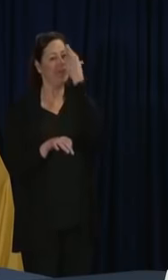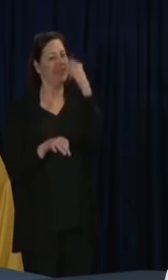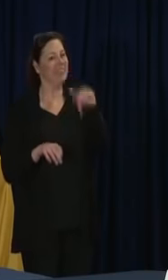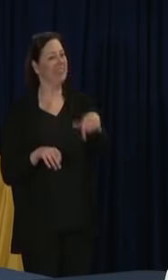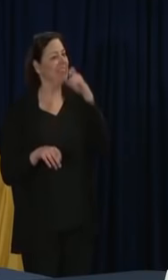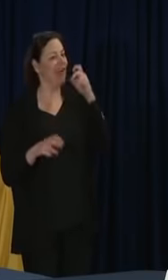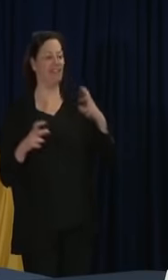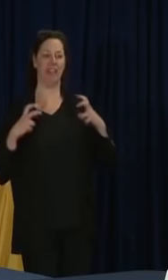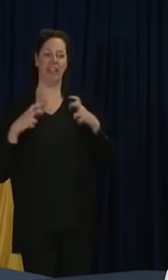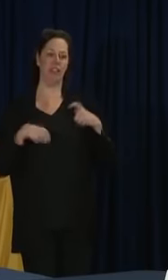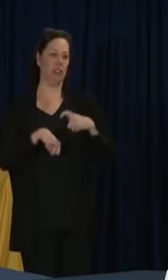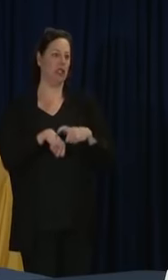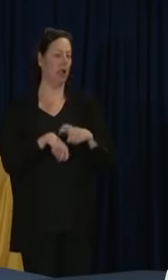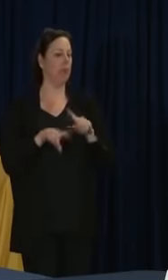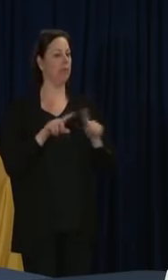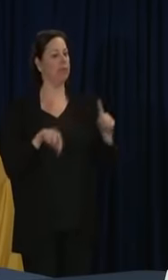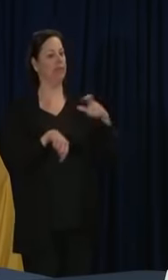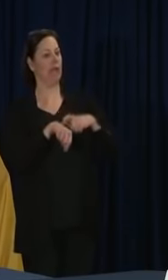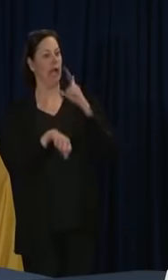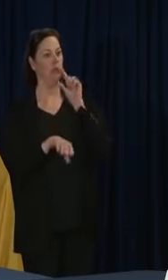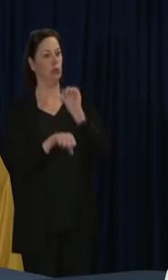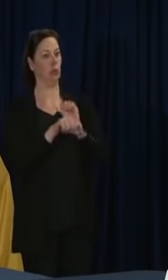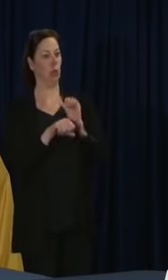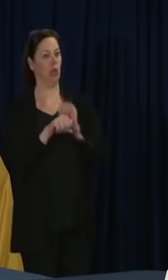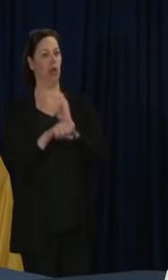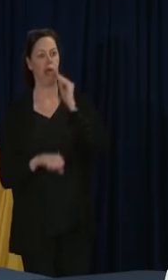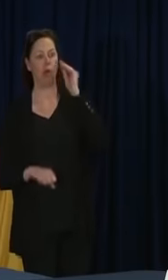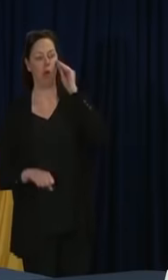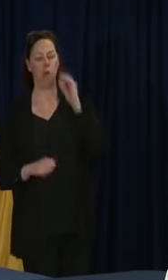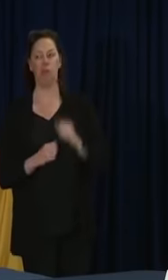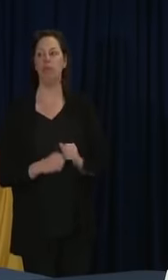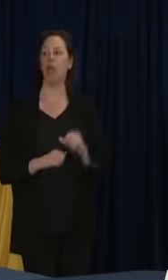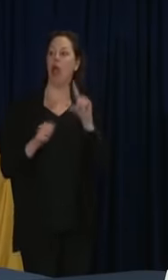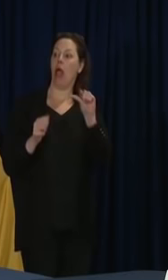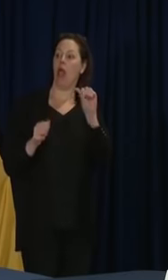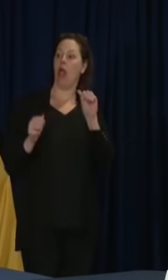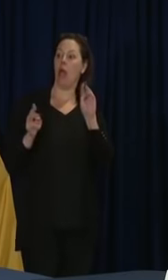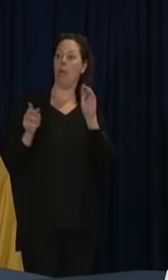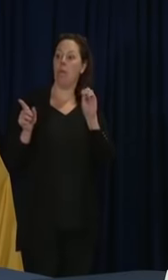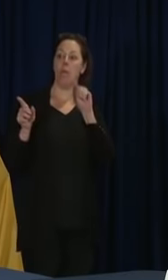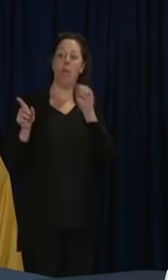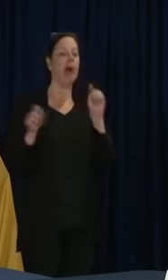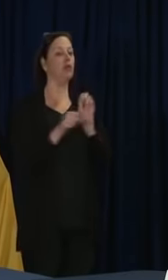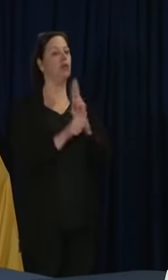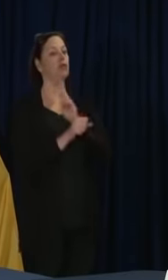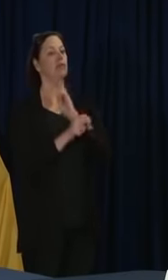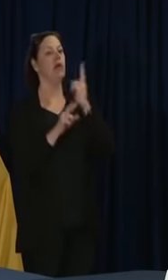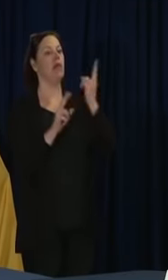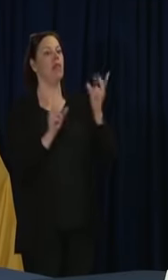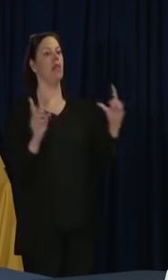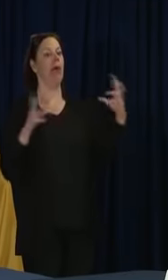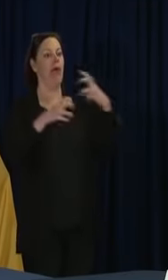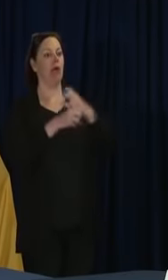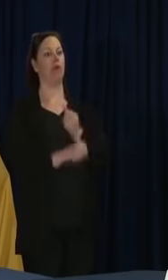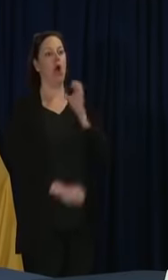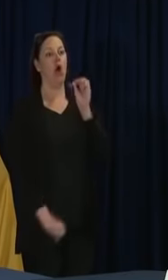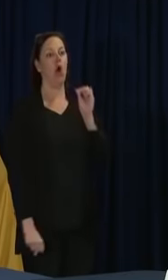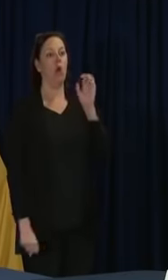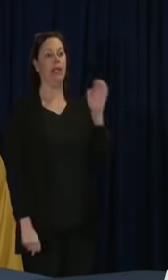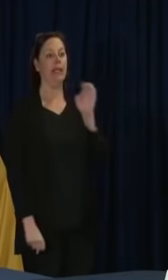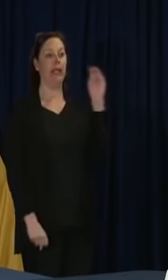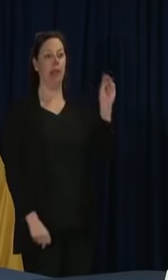Lamont used the letters OEM a lot, Office of Emergency Management, which exists both at the state level as well as at the county